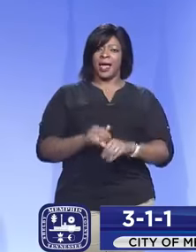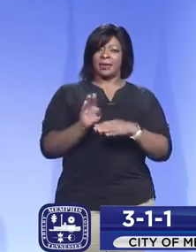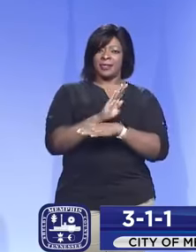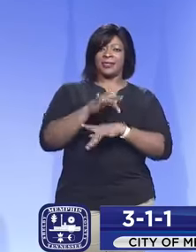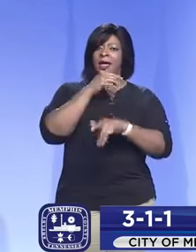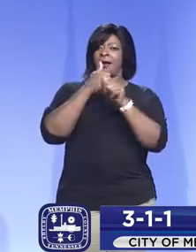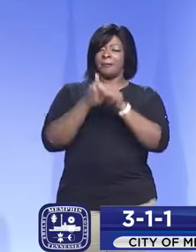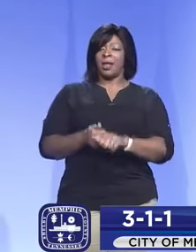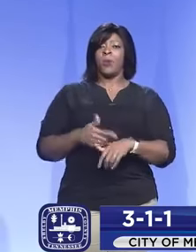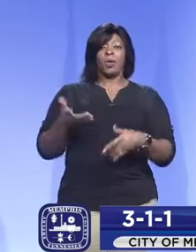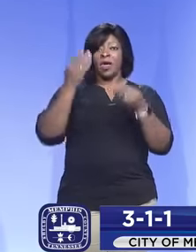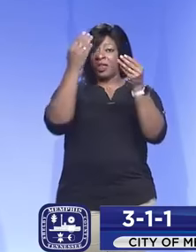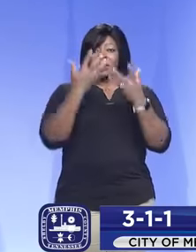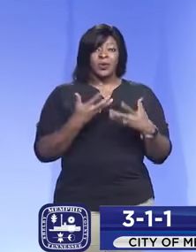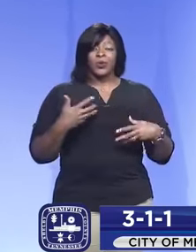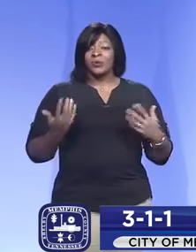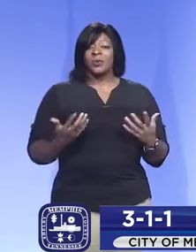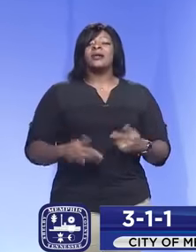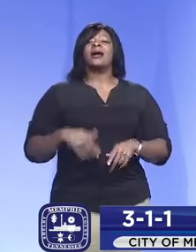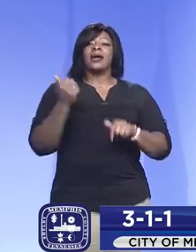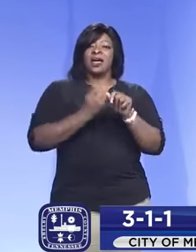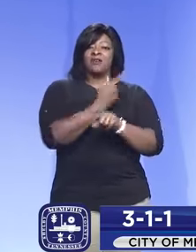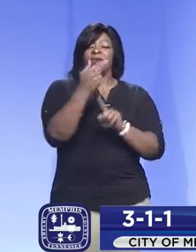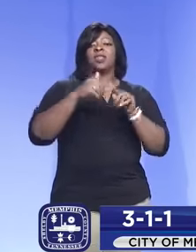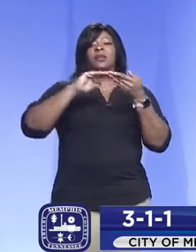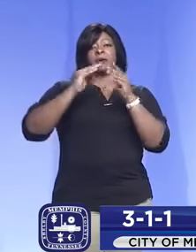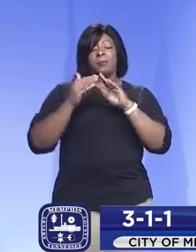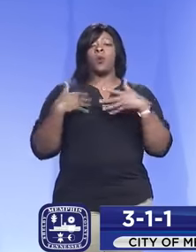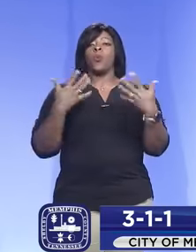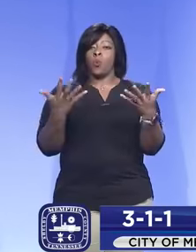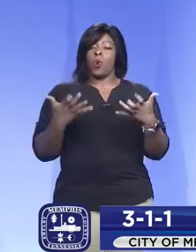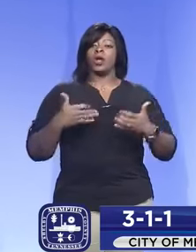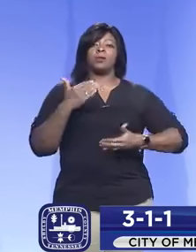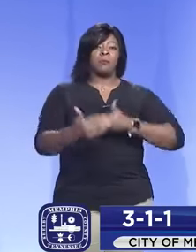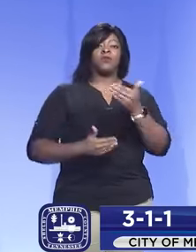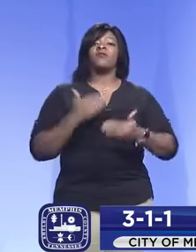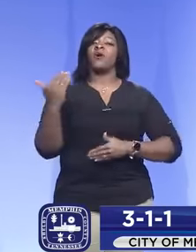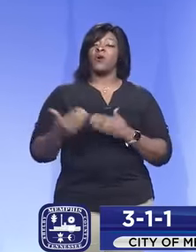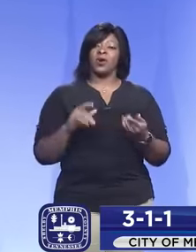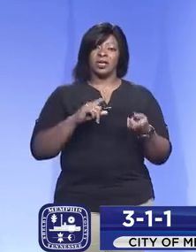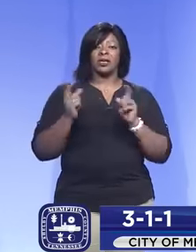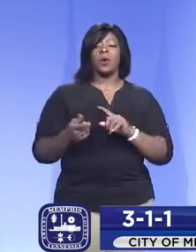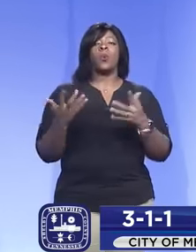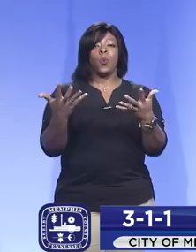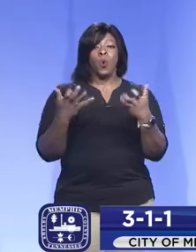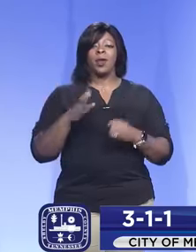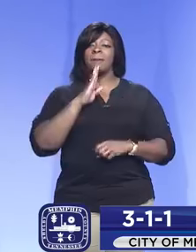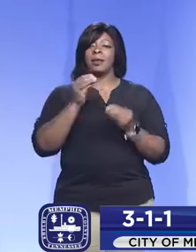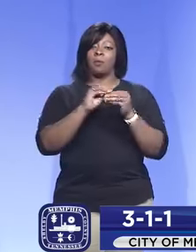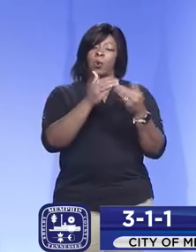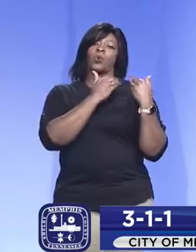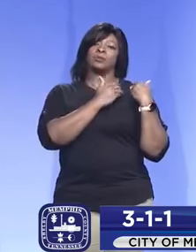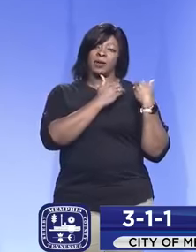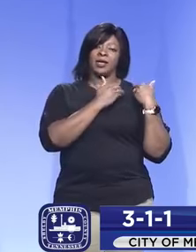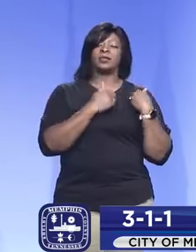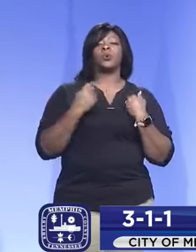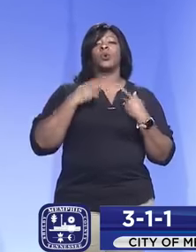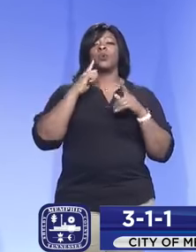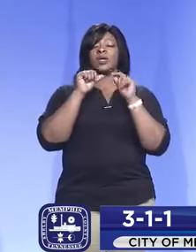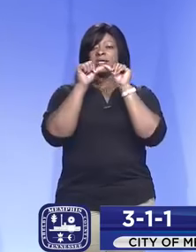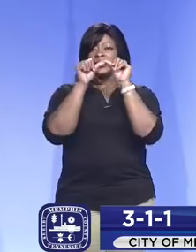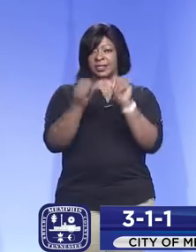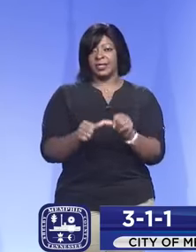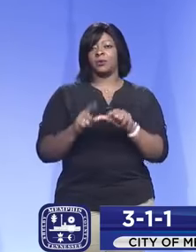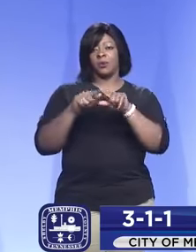what that says to us is that everyone in the community wants to move forward and wants people to be responsible. And so we're going to